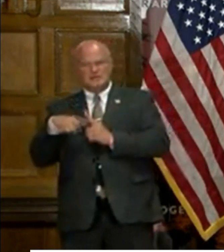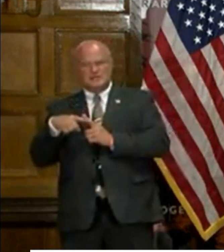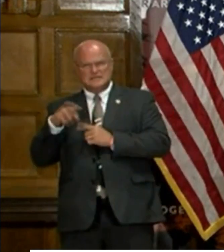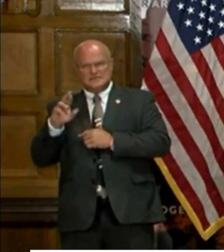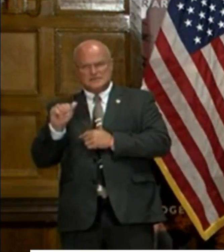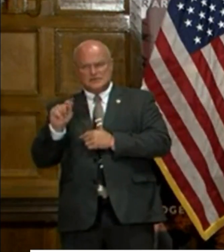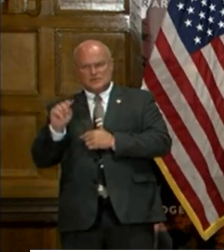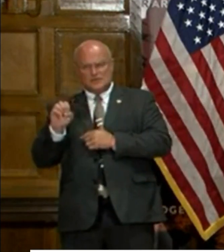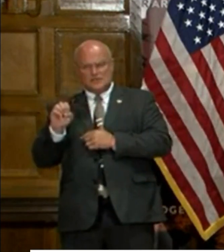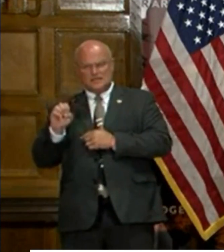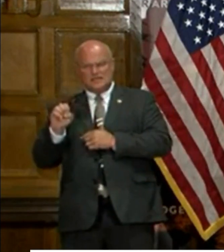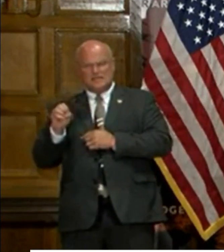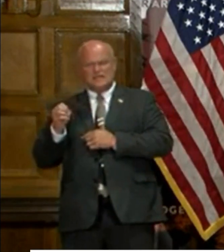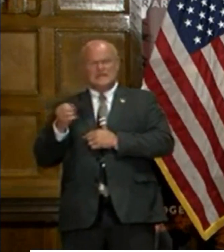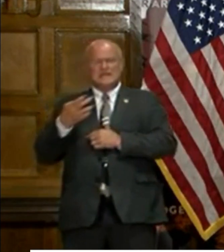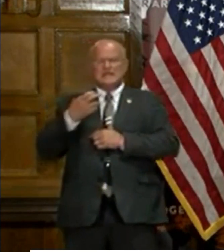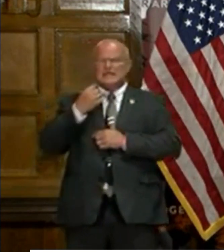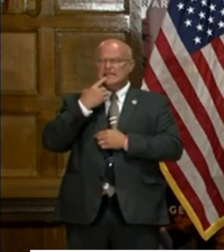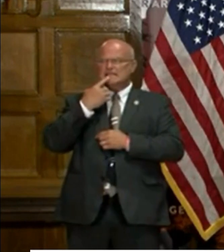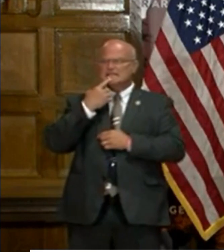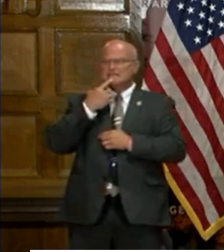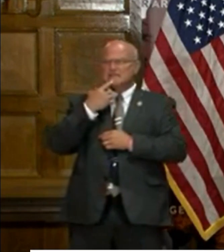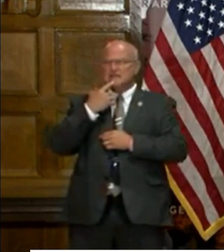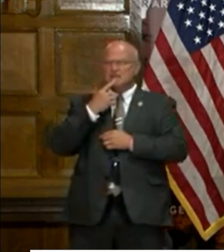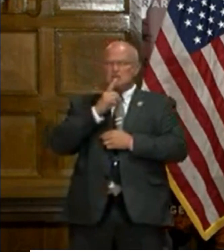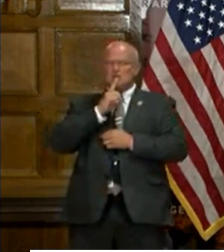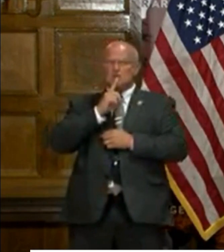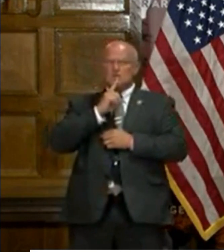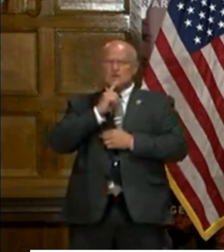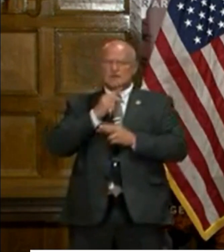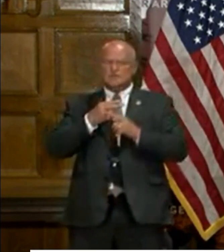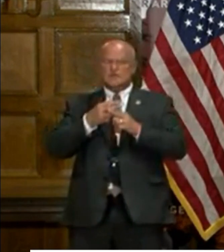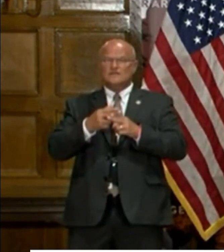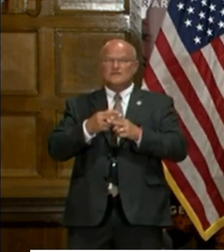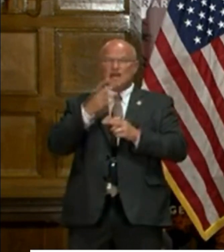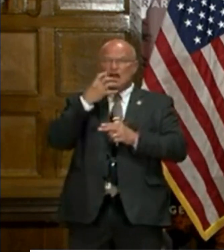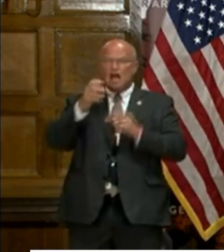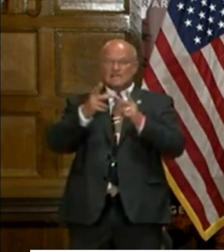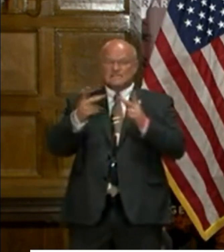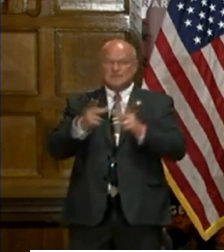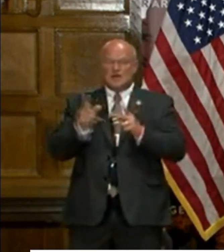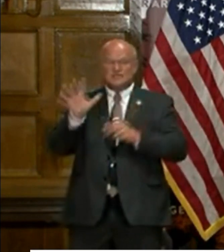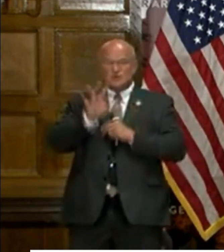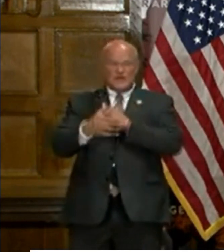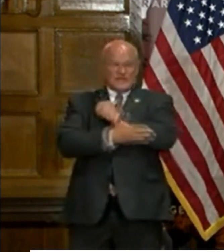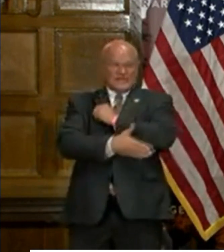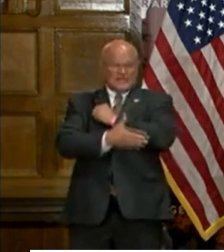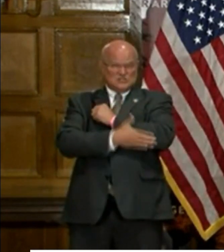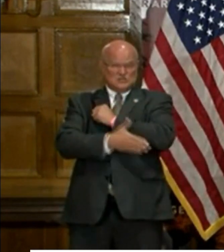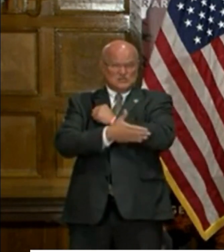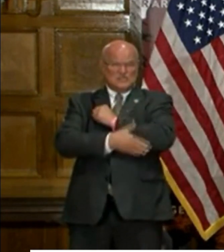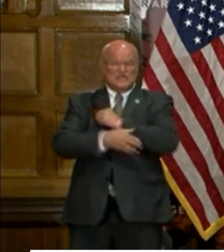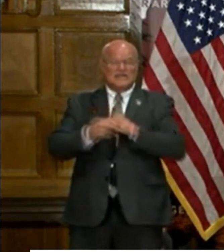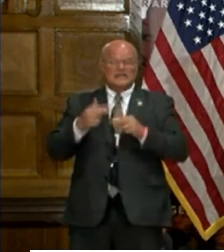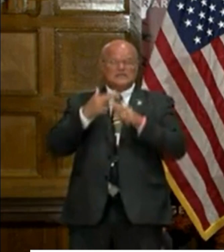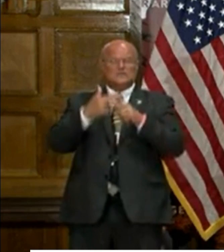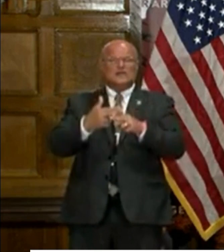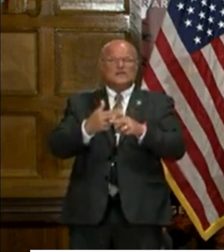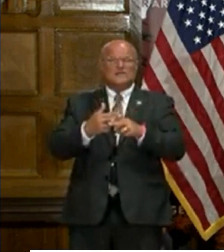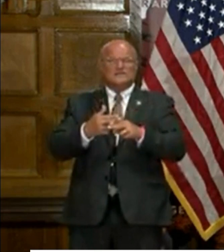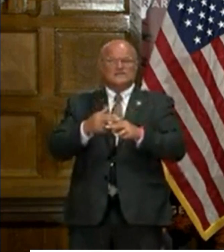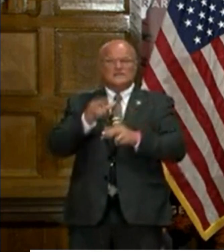positivity rates. And he said it was really in reference to hotspots across the country, and he referenced